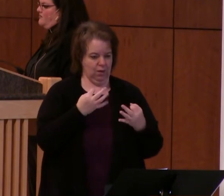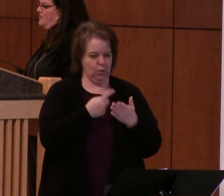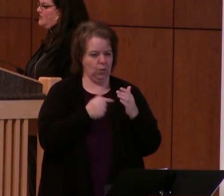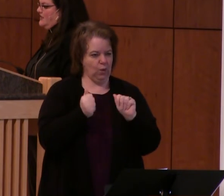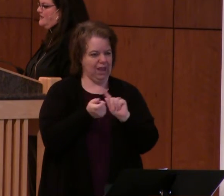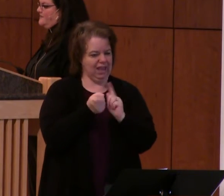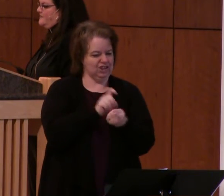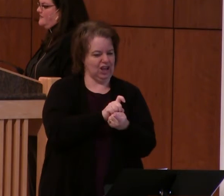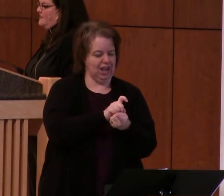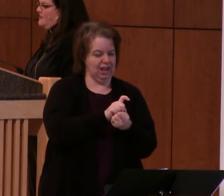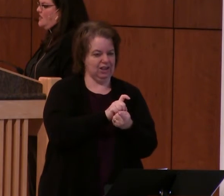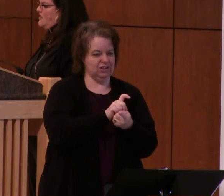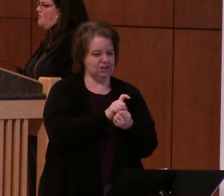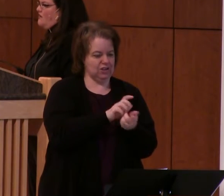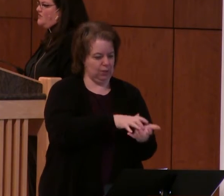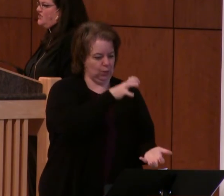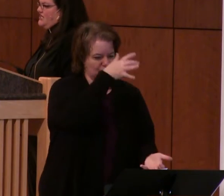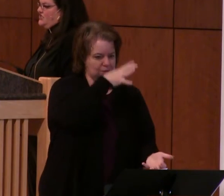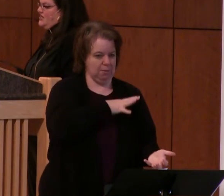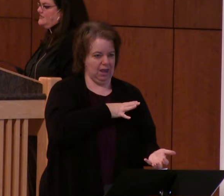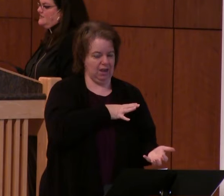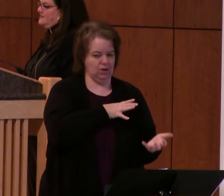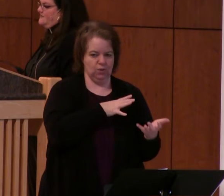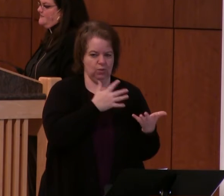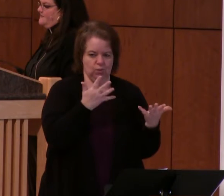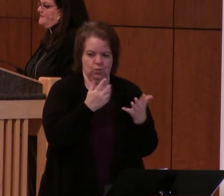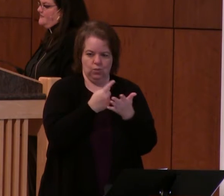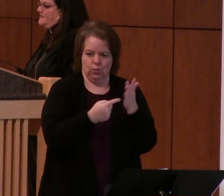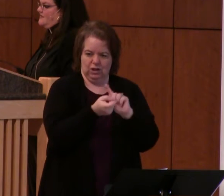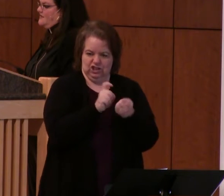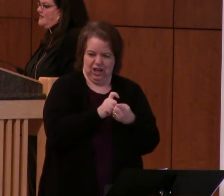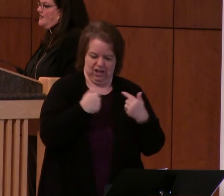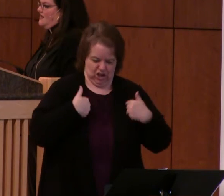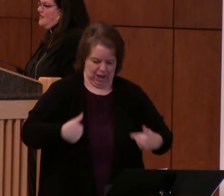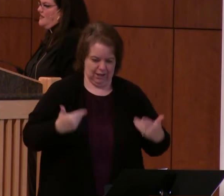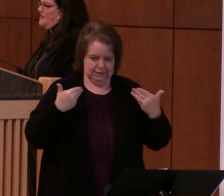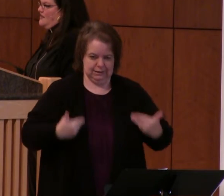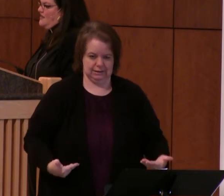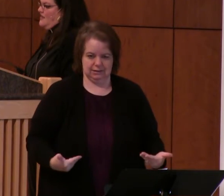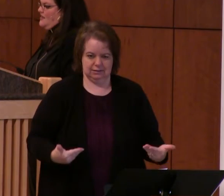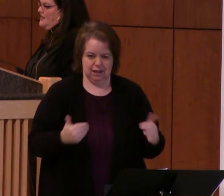Or more importantly, what will change us?